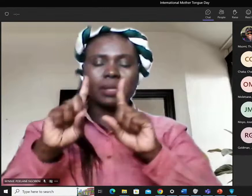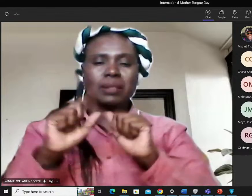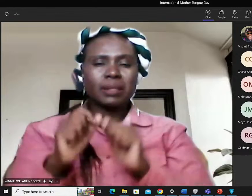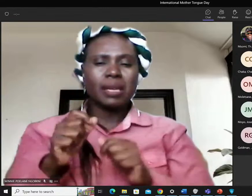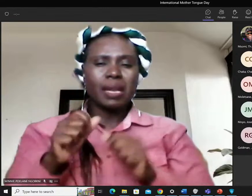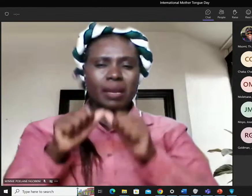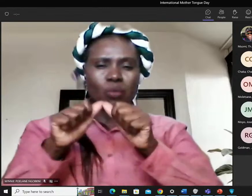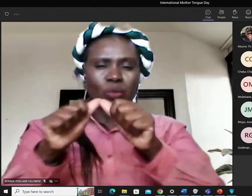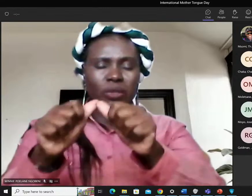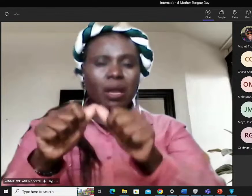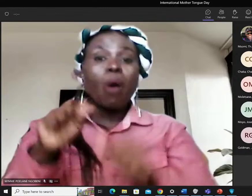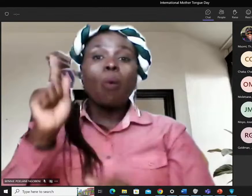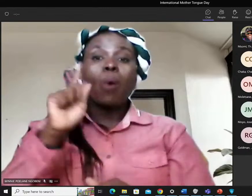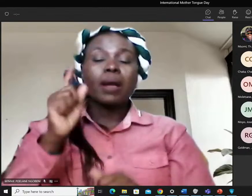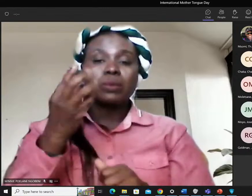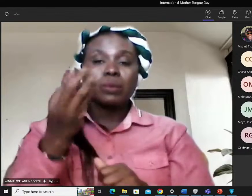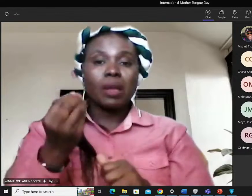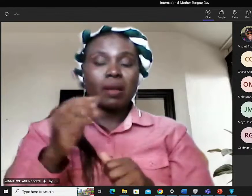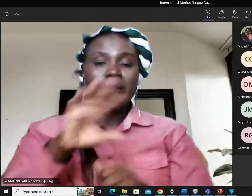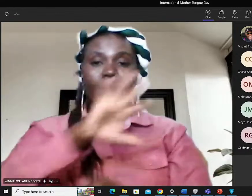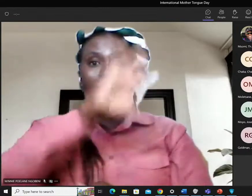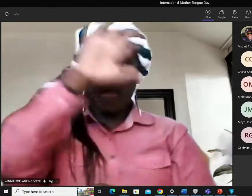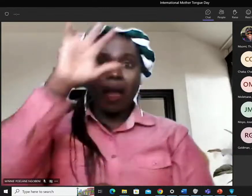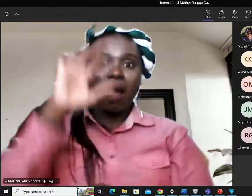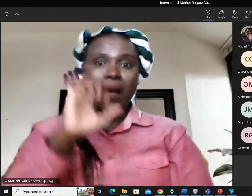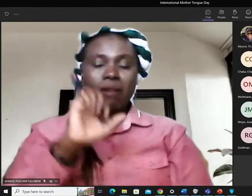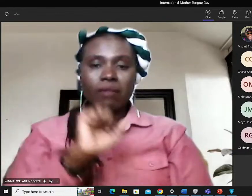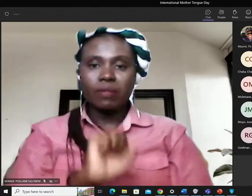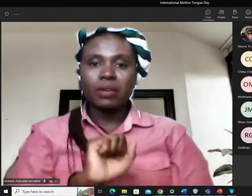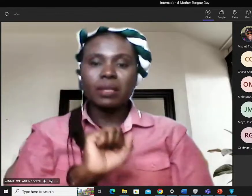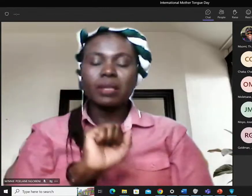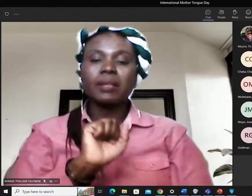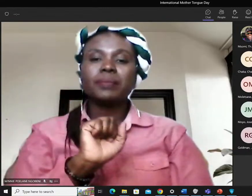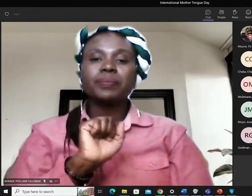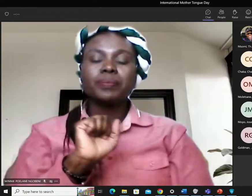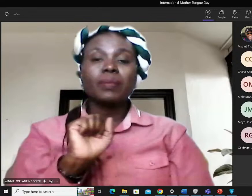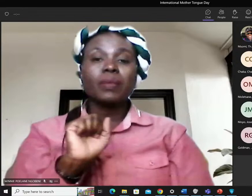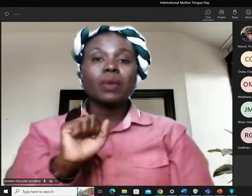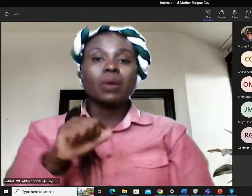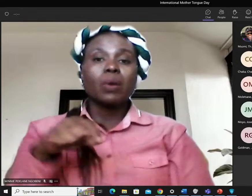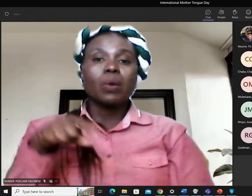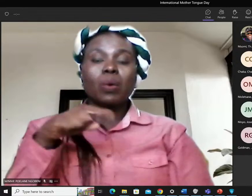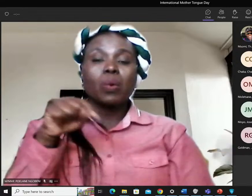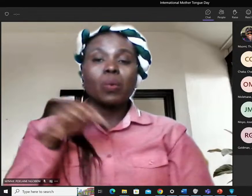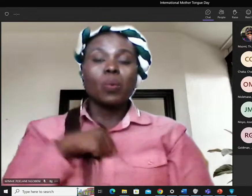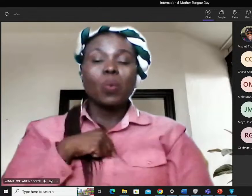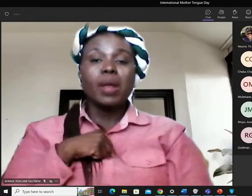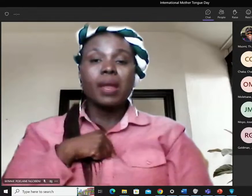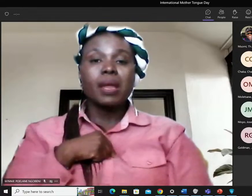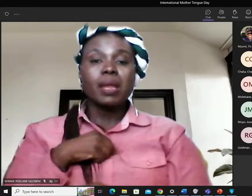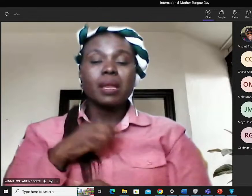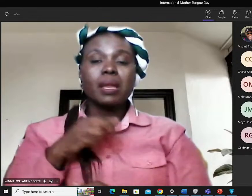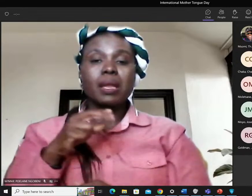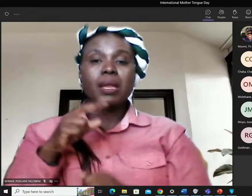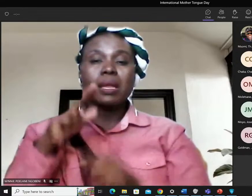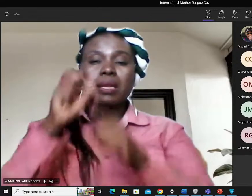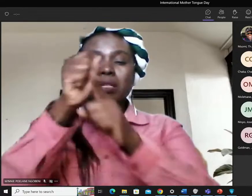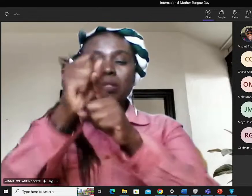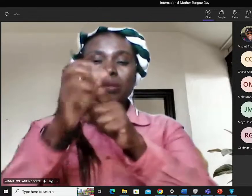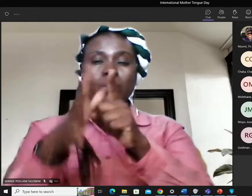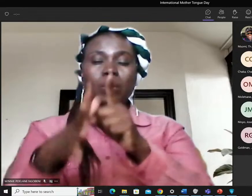as African, so that our own students can actually see that we are